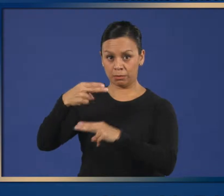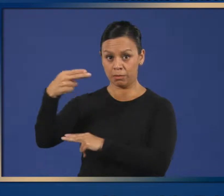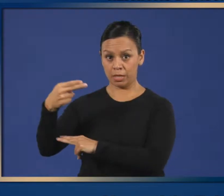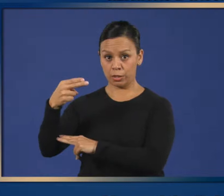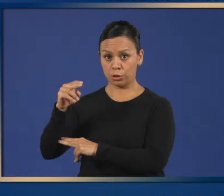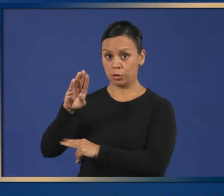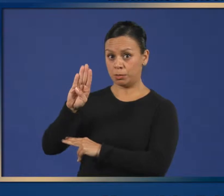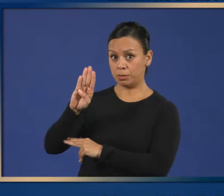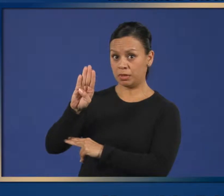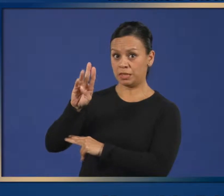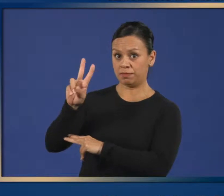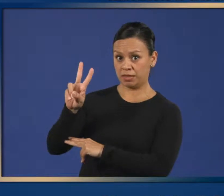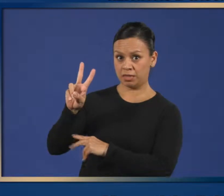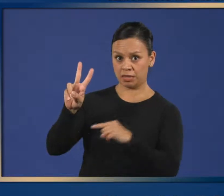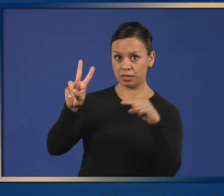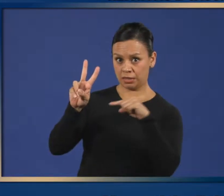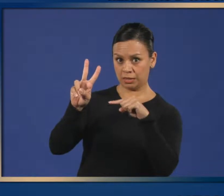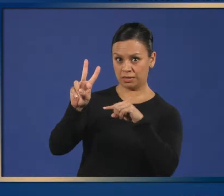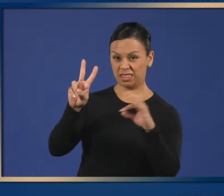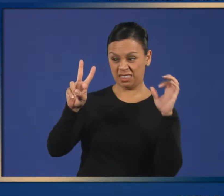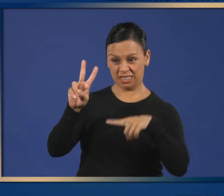HBV.